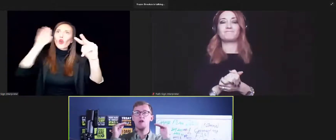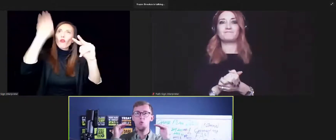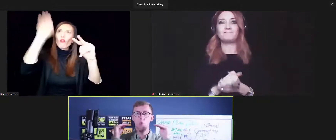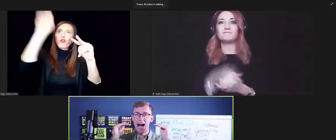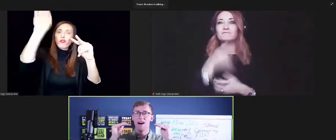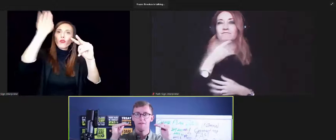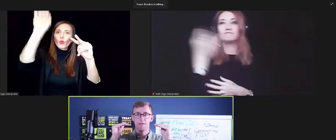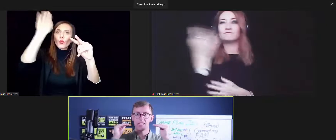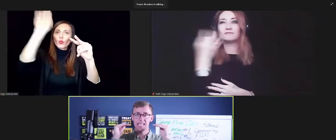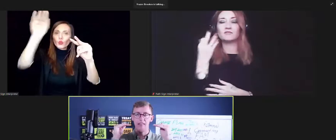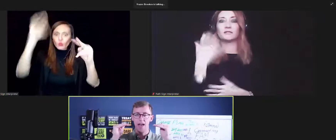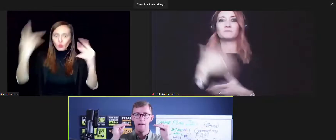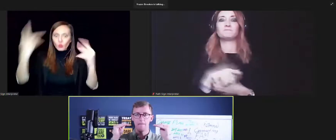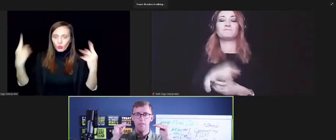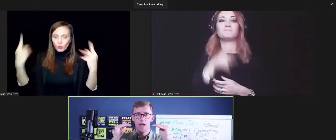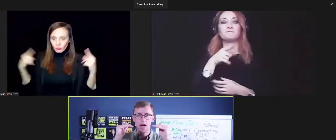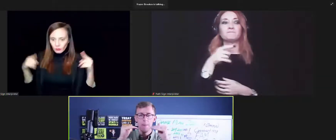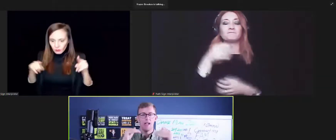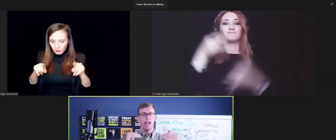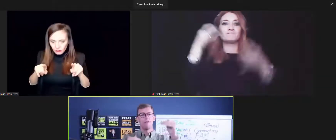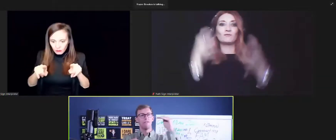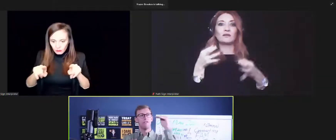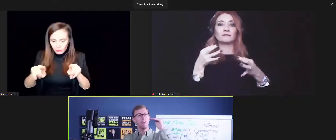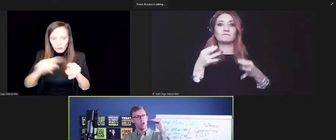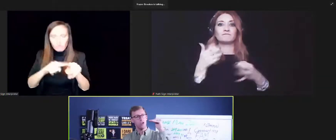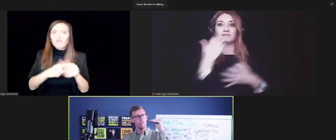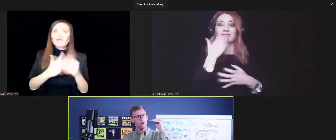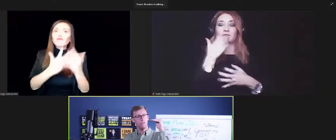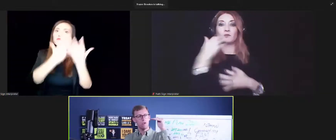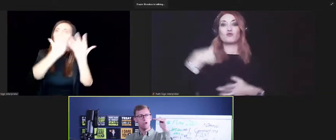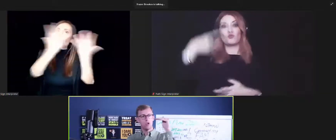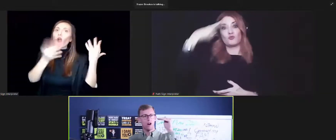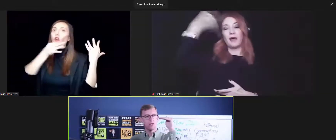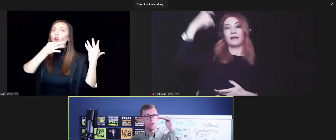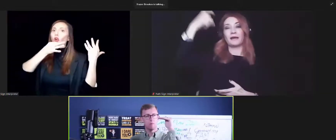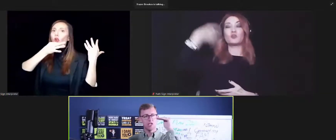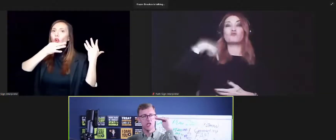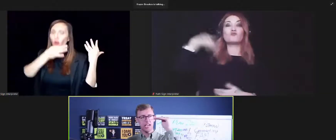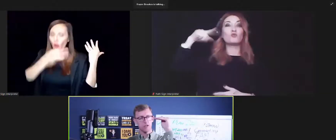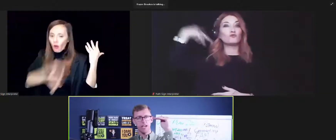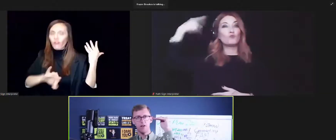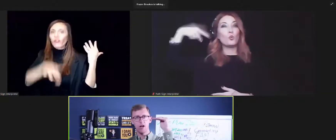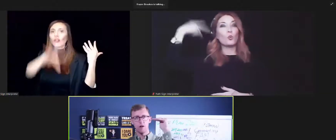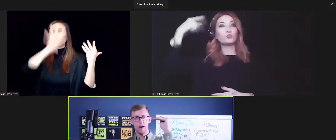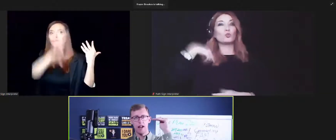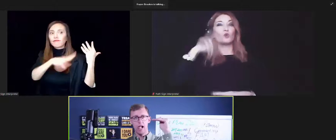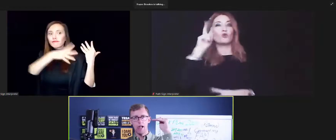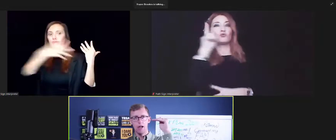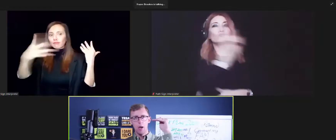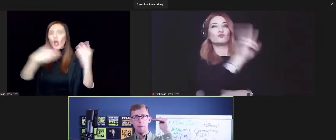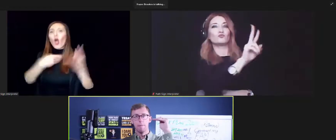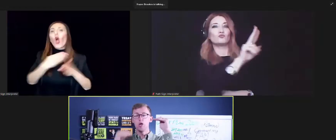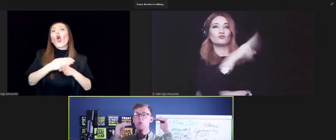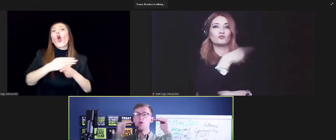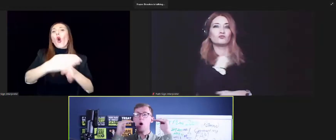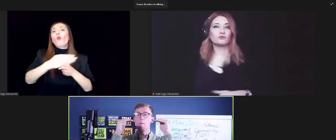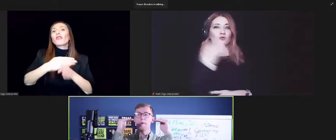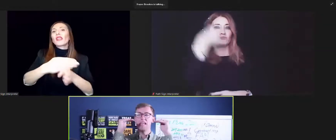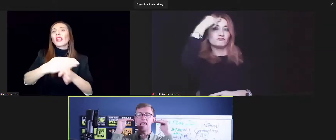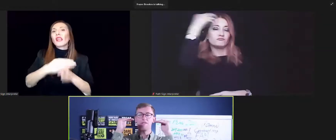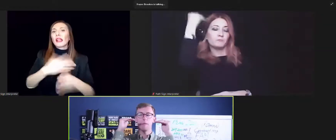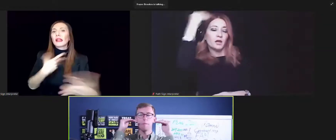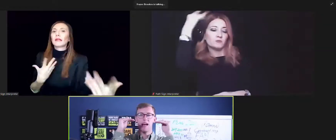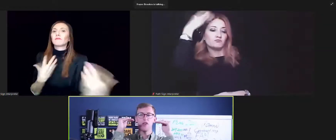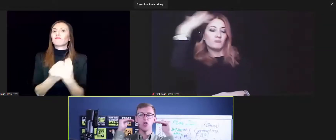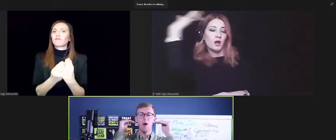that you have to get there. If the vision of your future self is to be a 6-figure income earner, but you don't